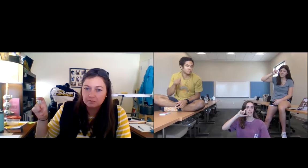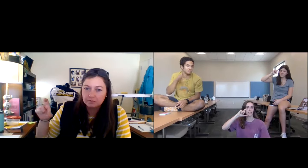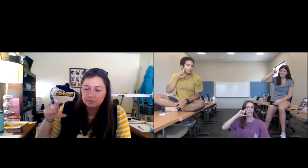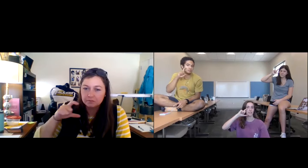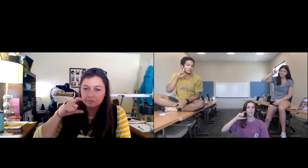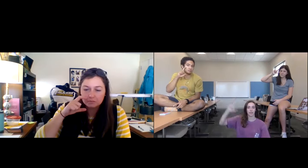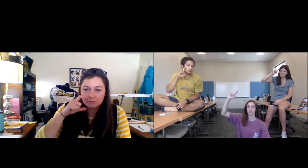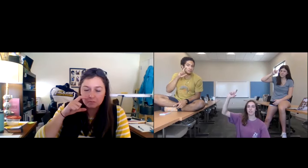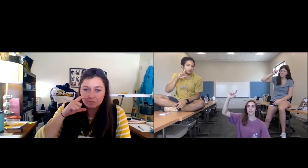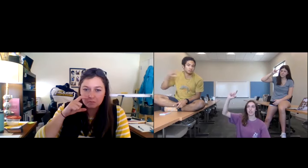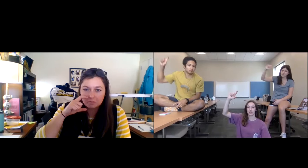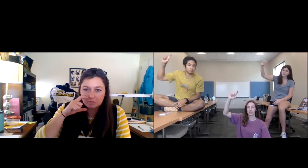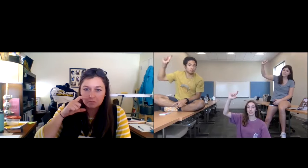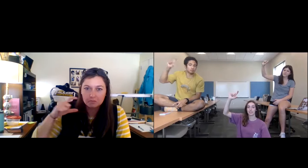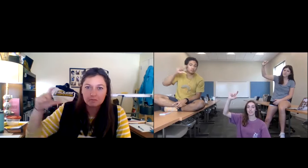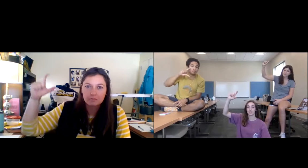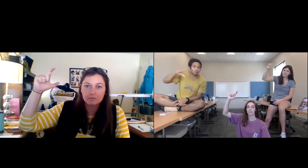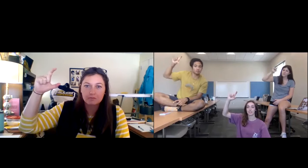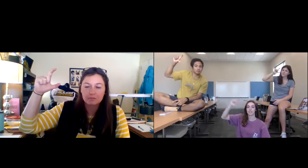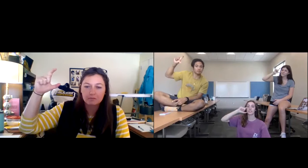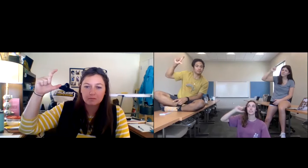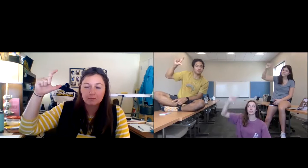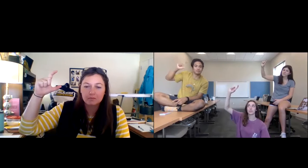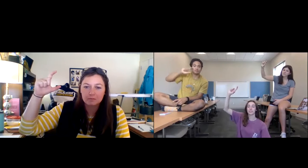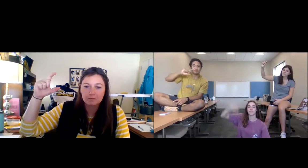face up into the sky. The